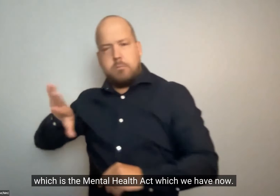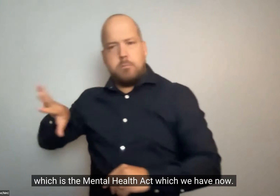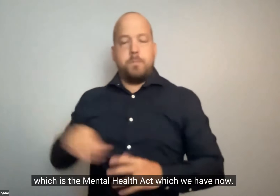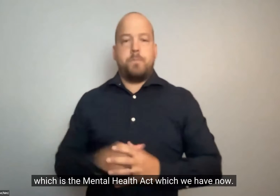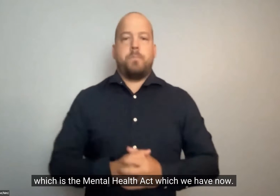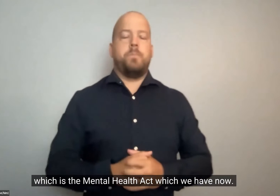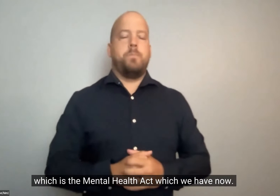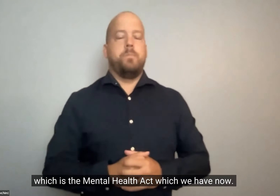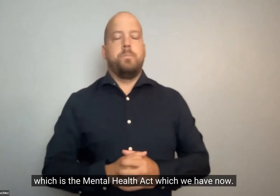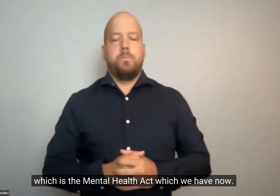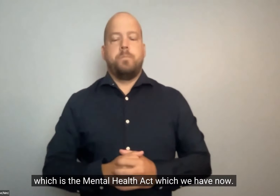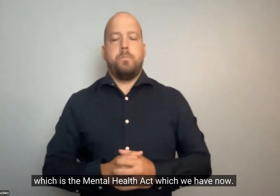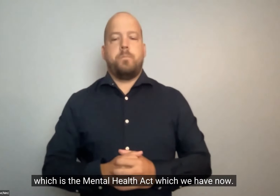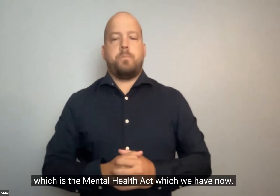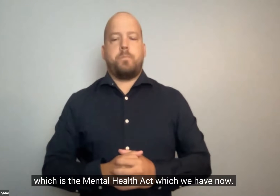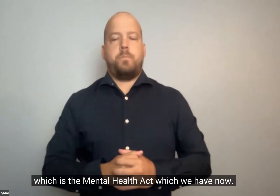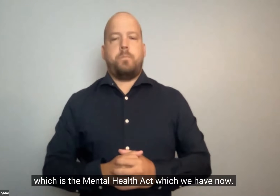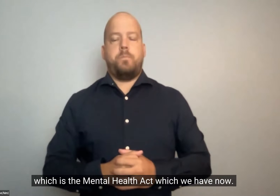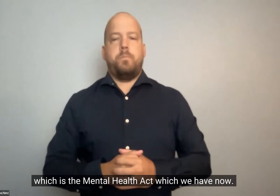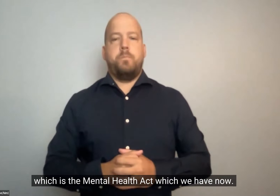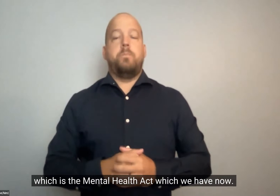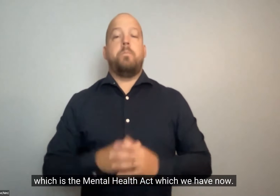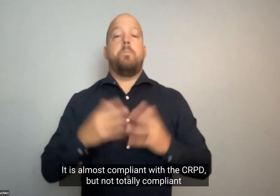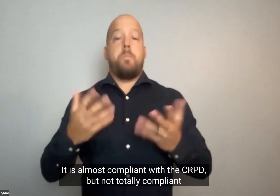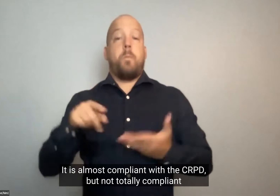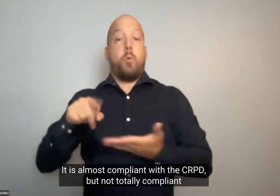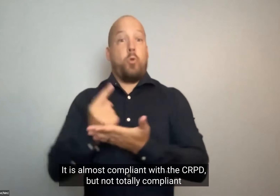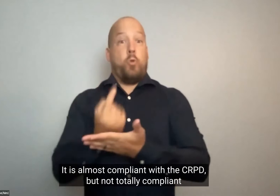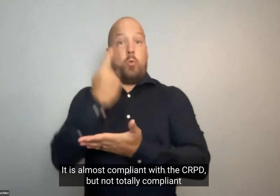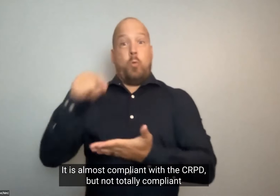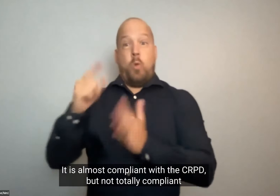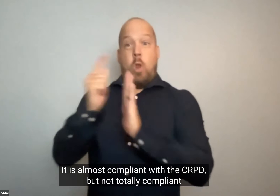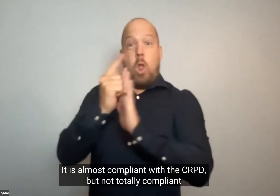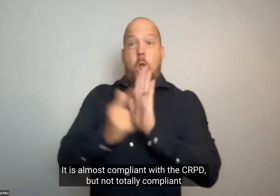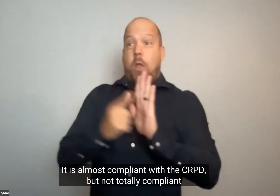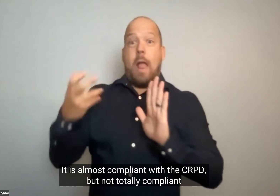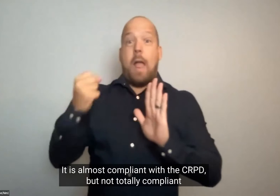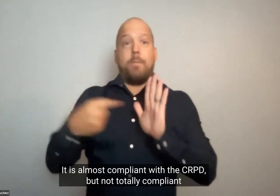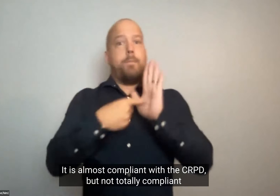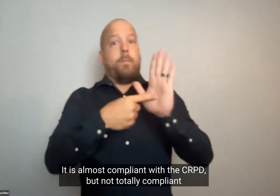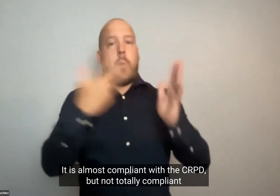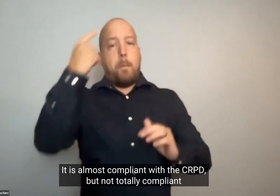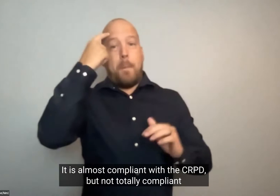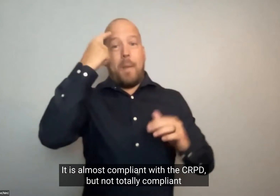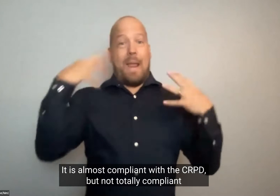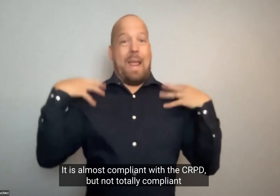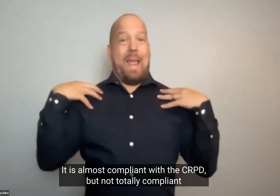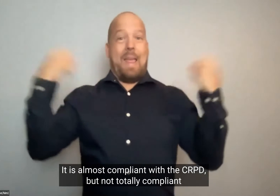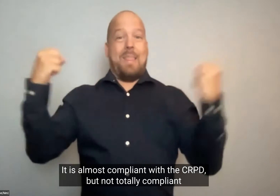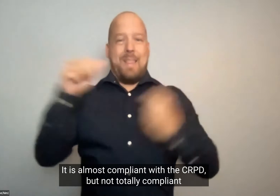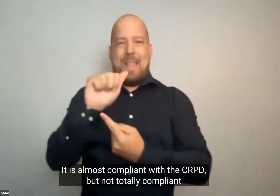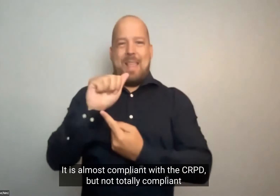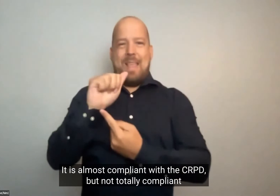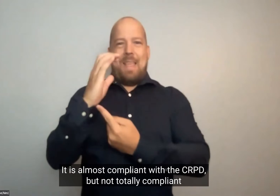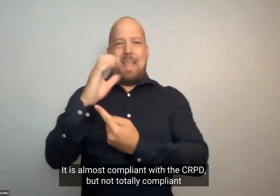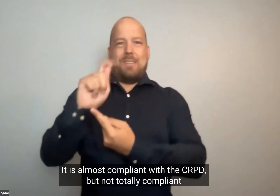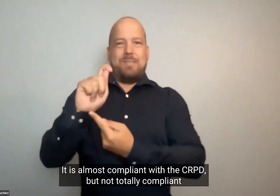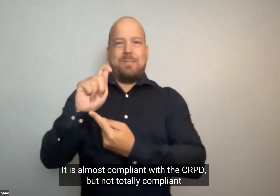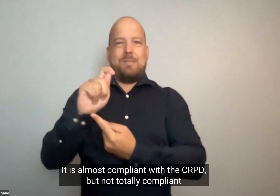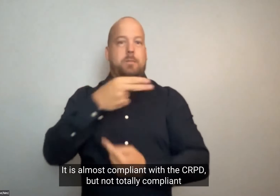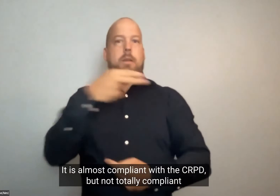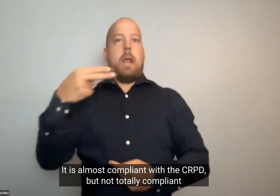Which is the Mental Health Act, which we have now. It is almost compliant with the